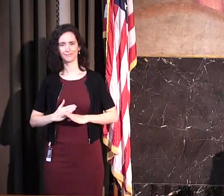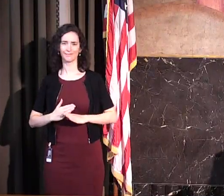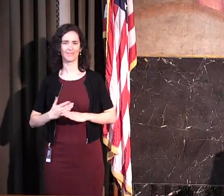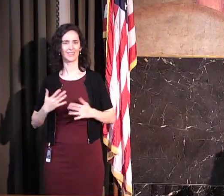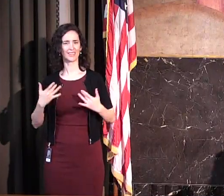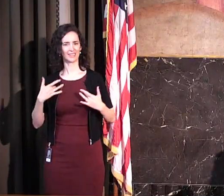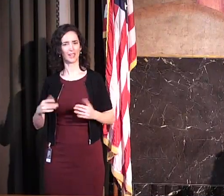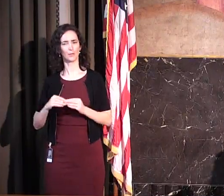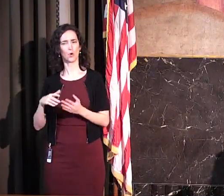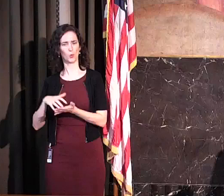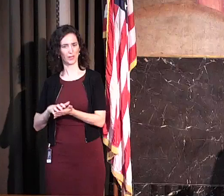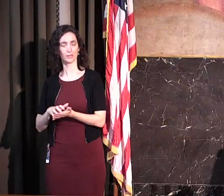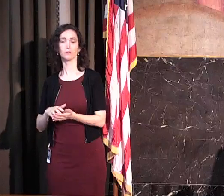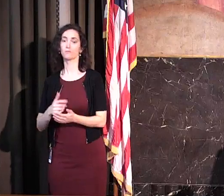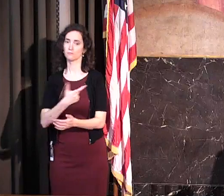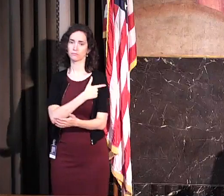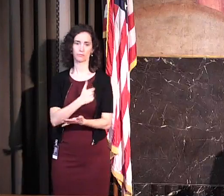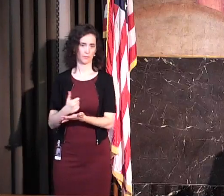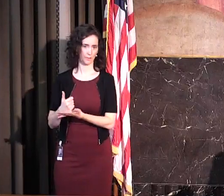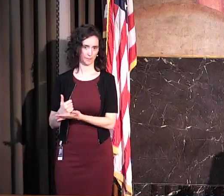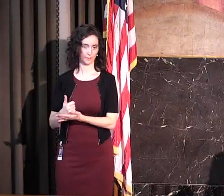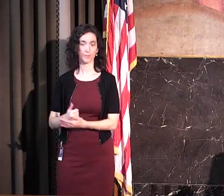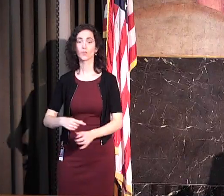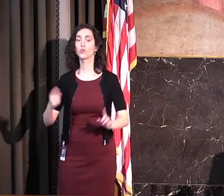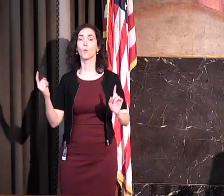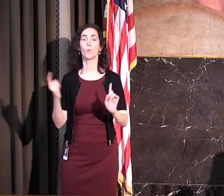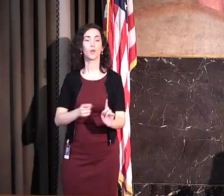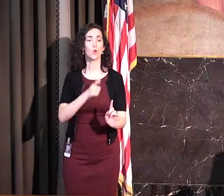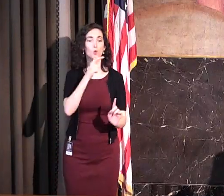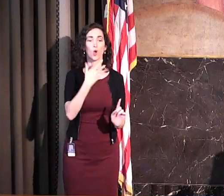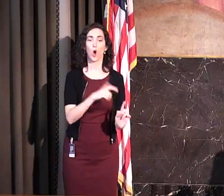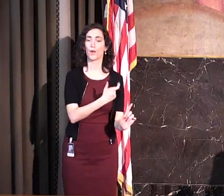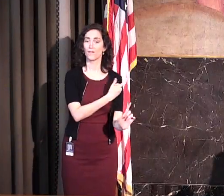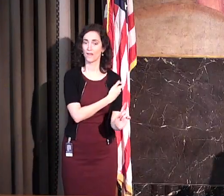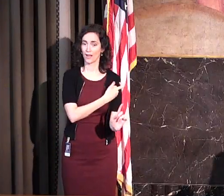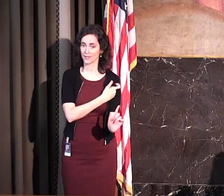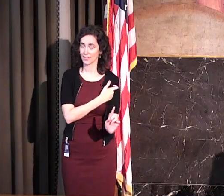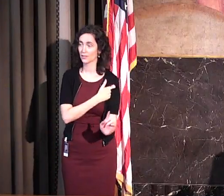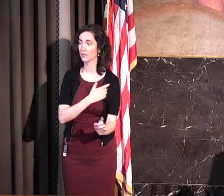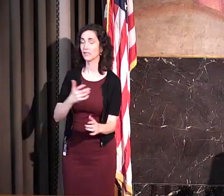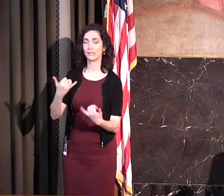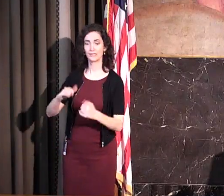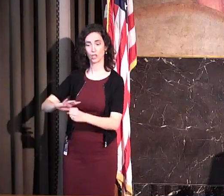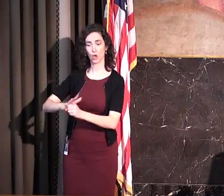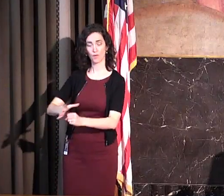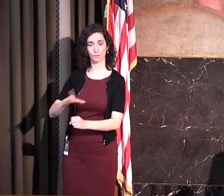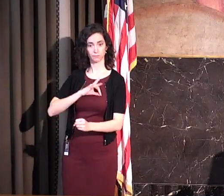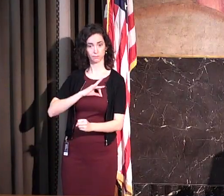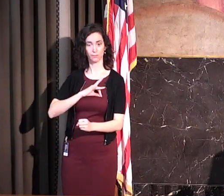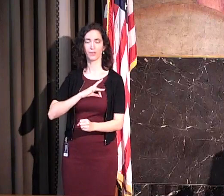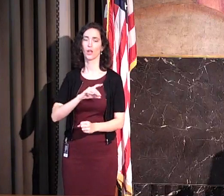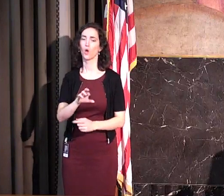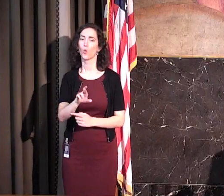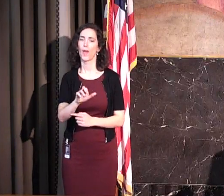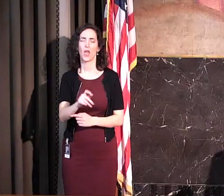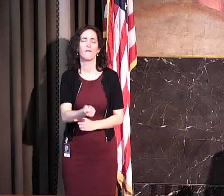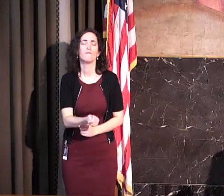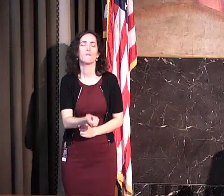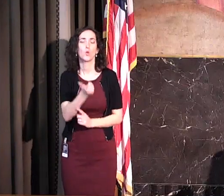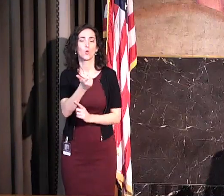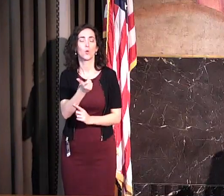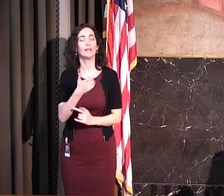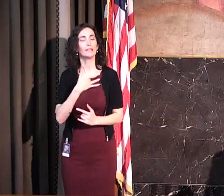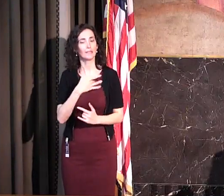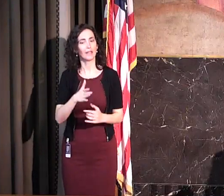younger. By and large, breakthrough cases are rare, and the consequences of them are much, much more mild